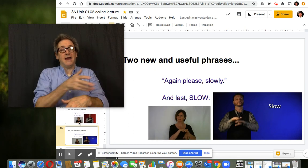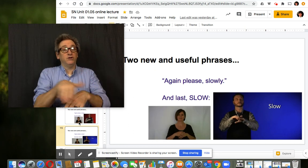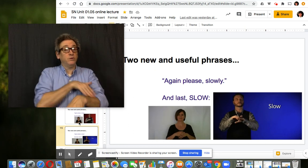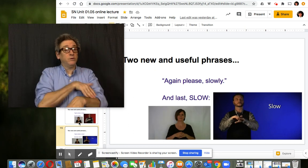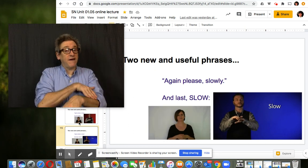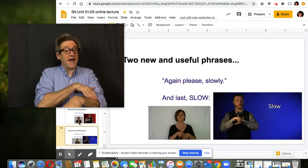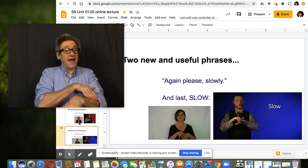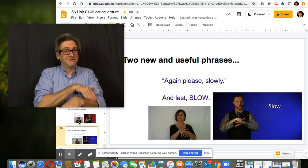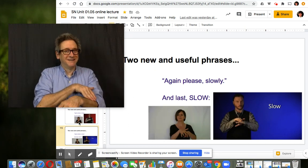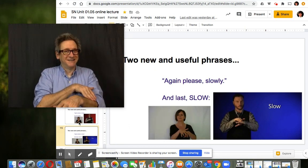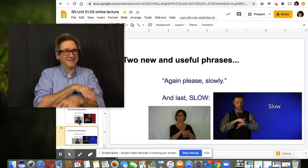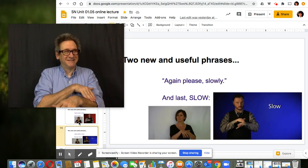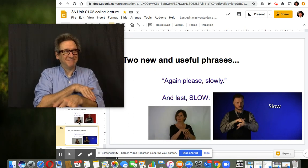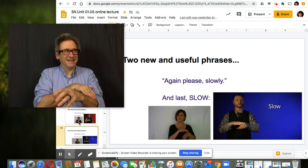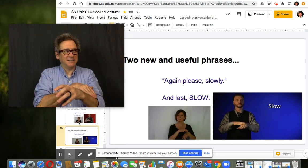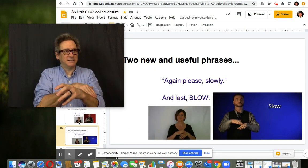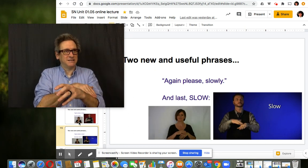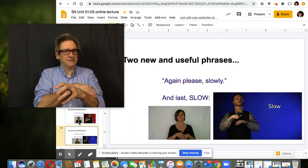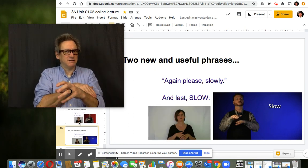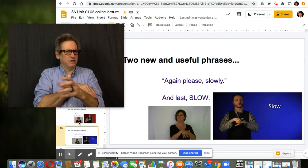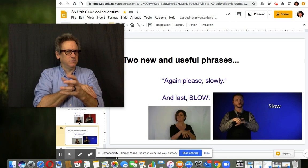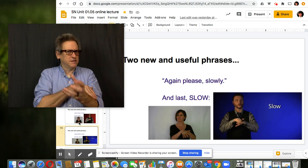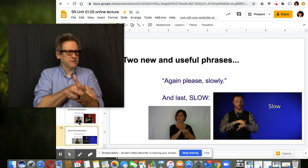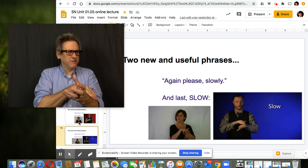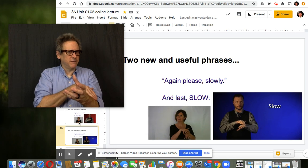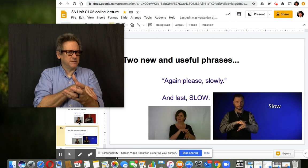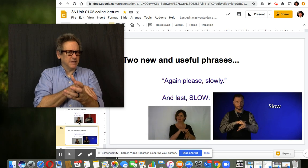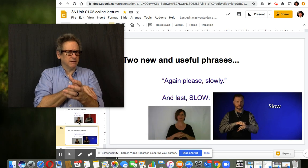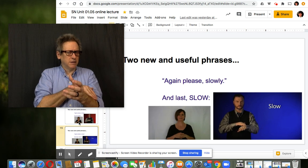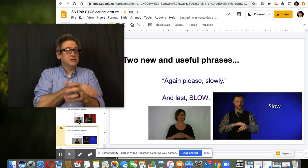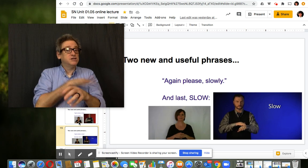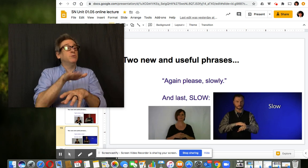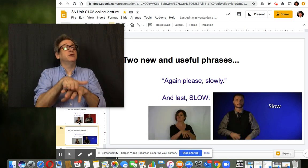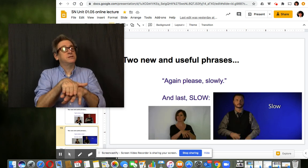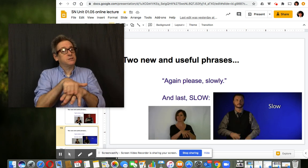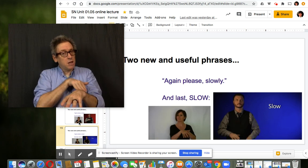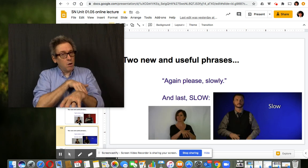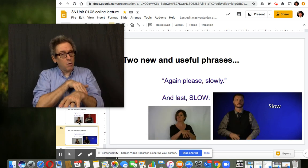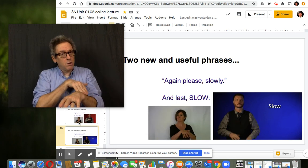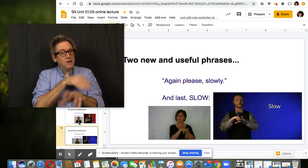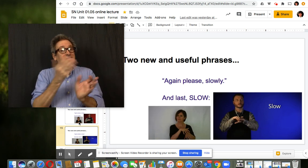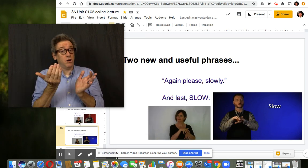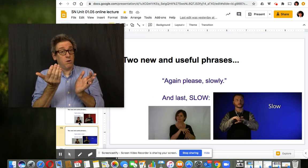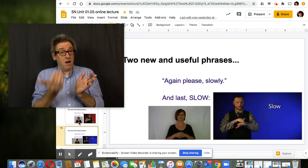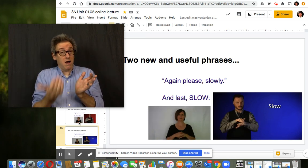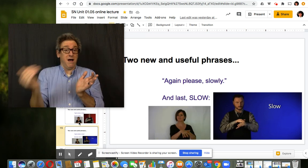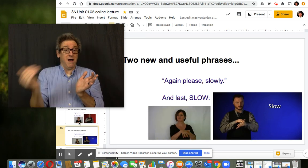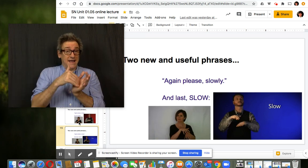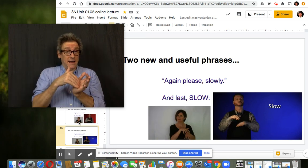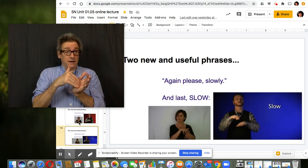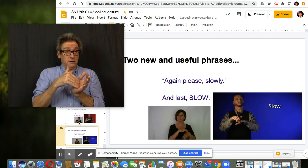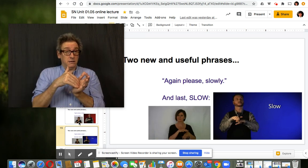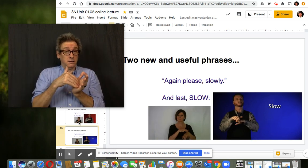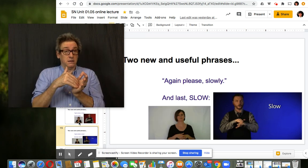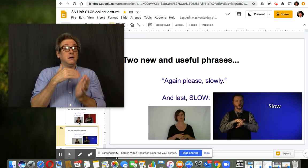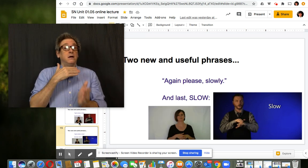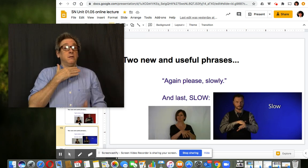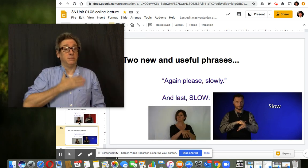And if you do it fast, it loses a bit of its meaning. So you want to do it slow. So again,